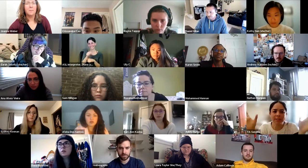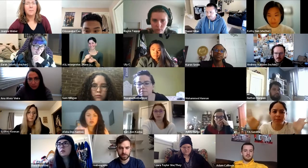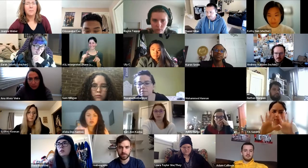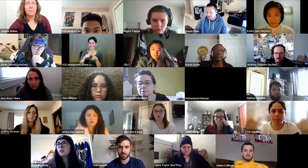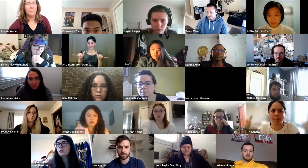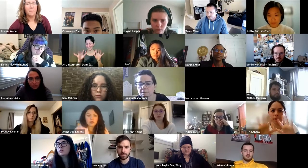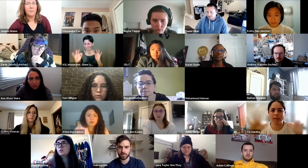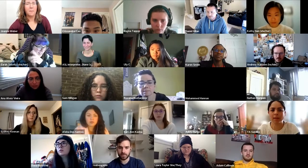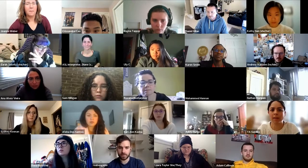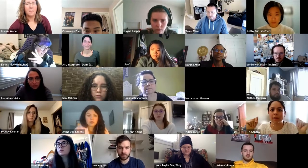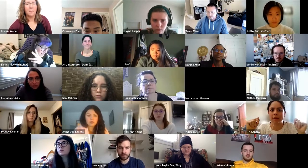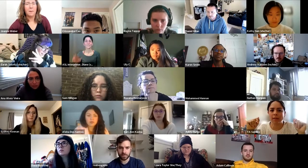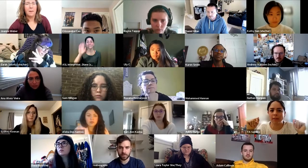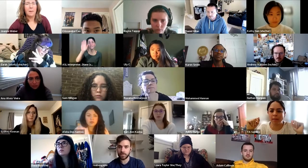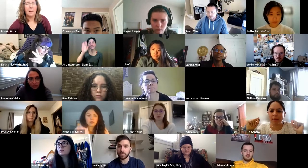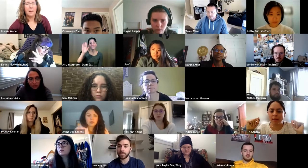Joanne?